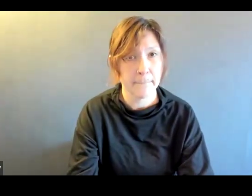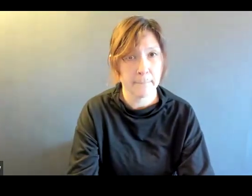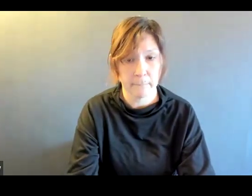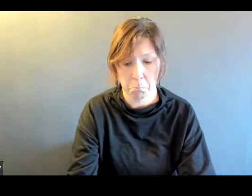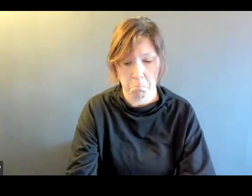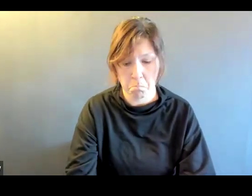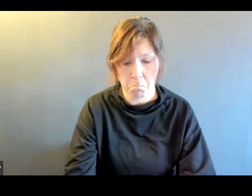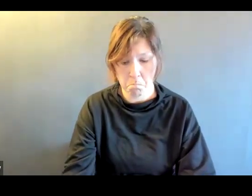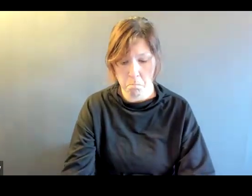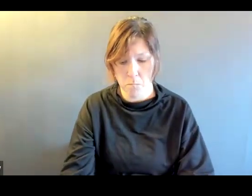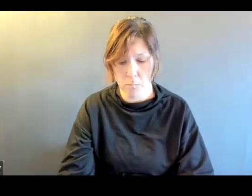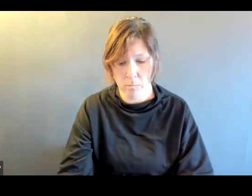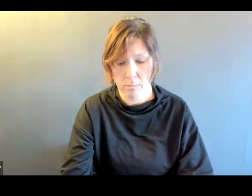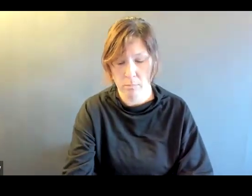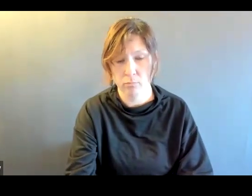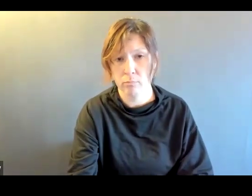No.